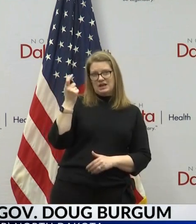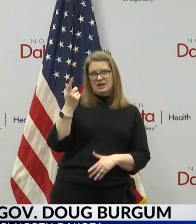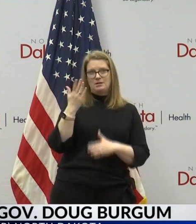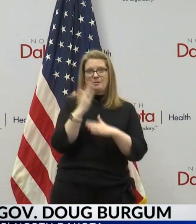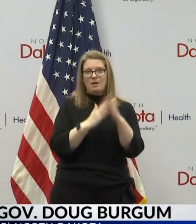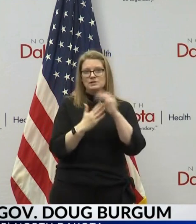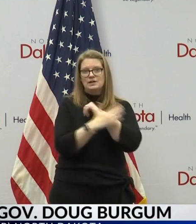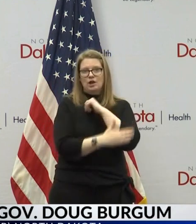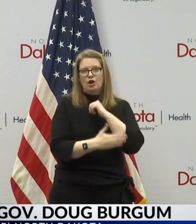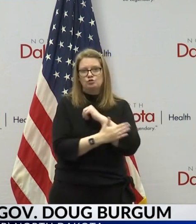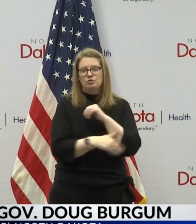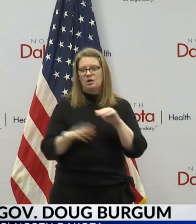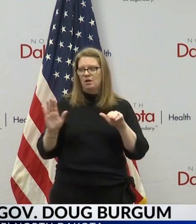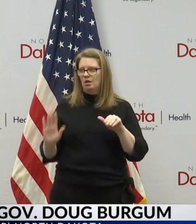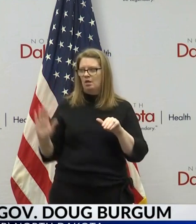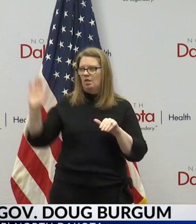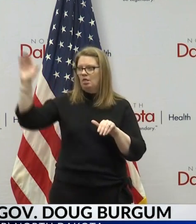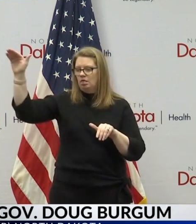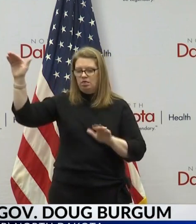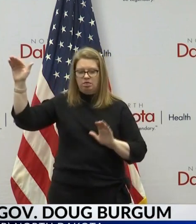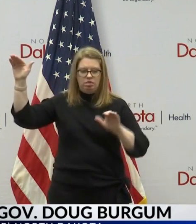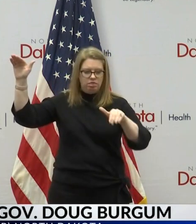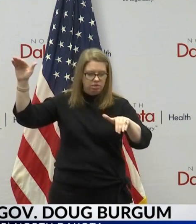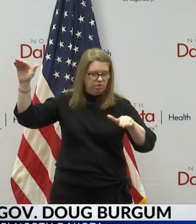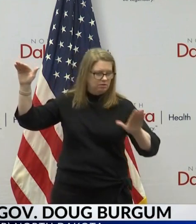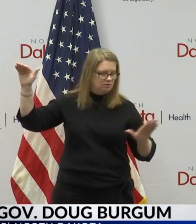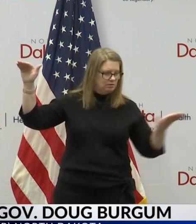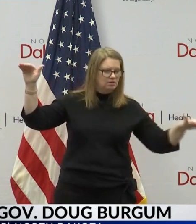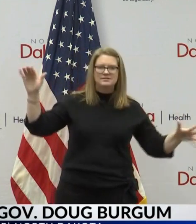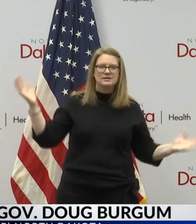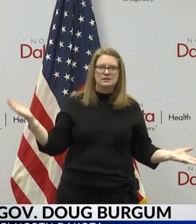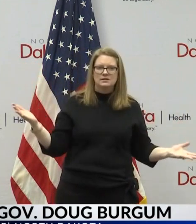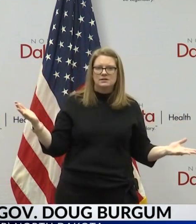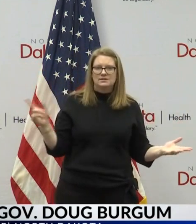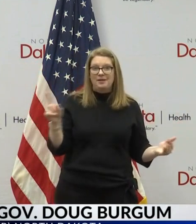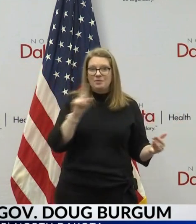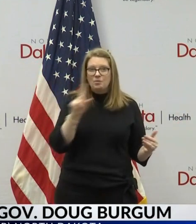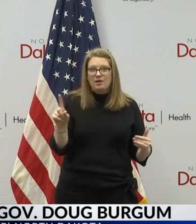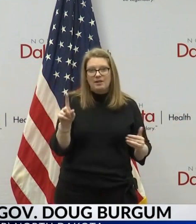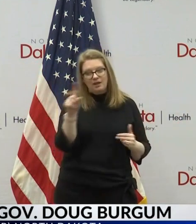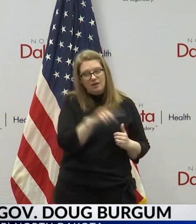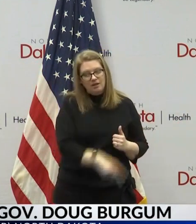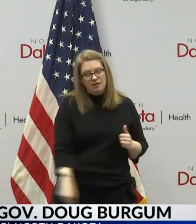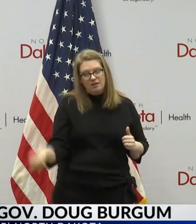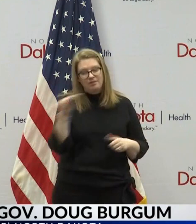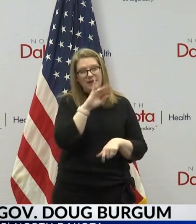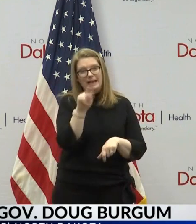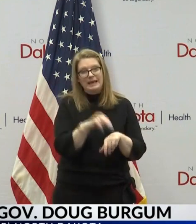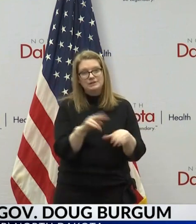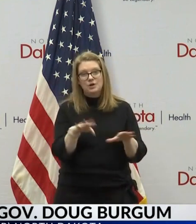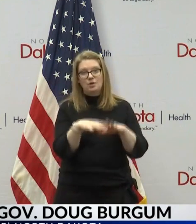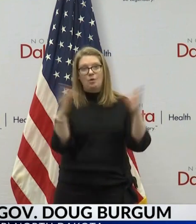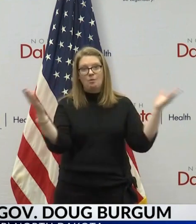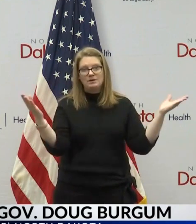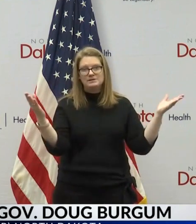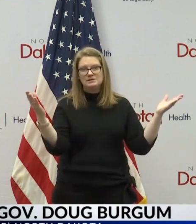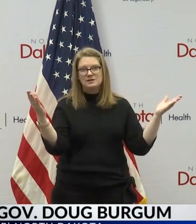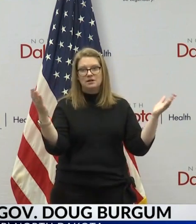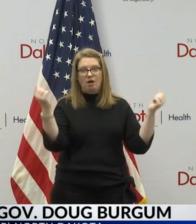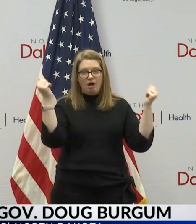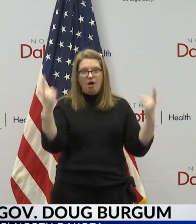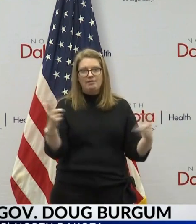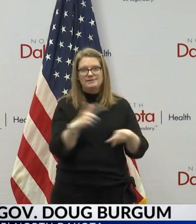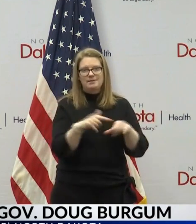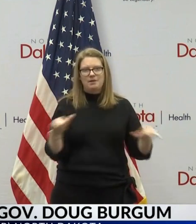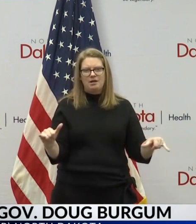of the country, and so there's not going to be a one-size-fits-all in terms of when the nation, quote, opens up again. It's going to have to vary